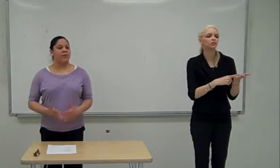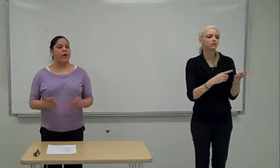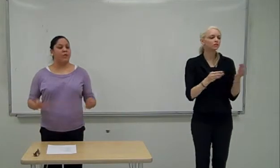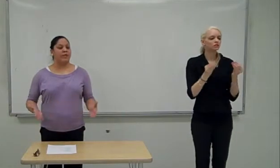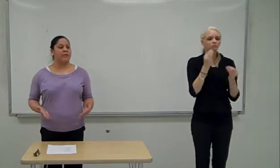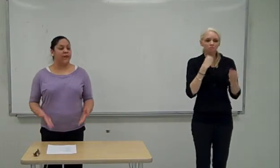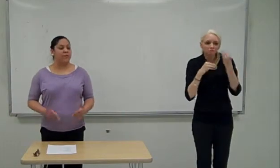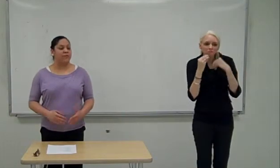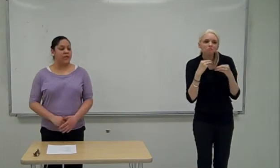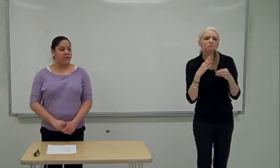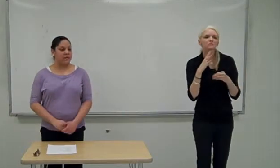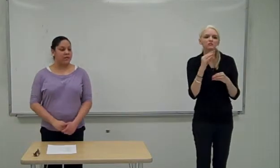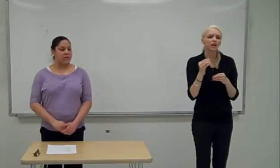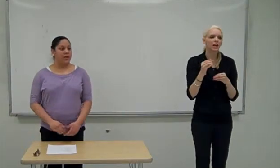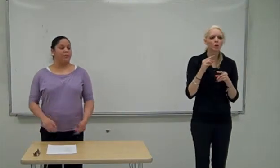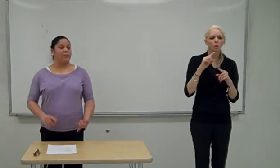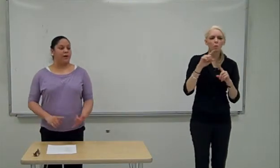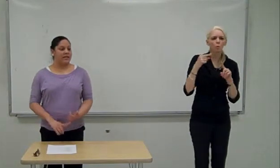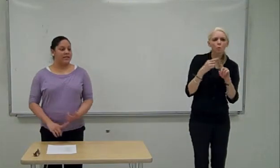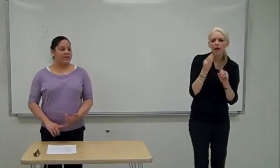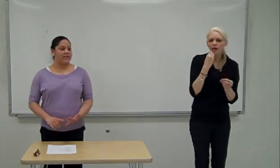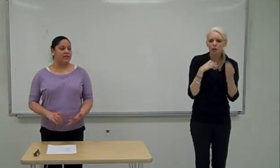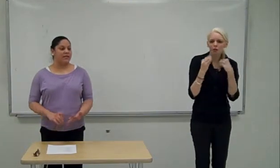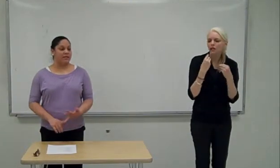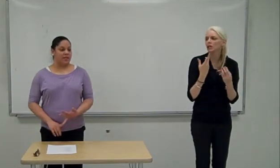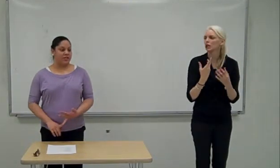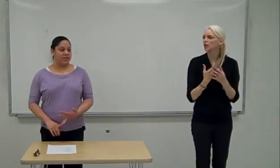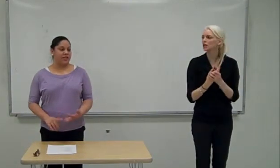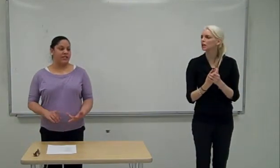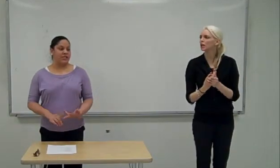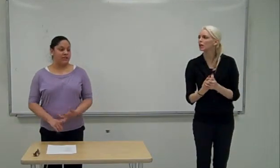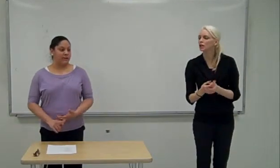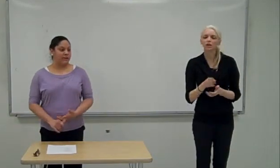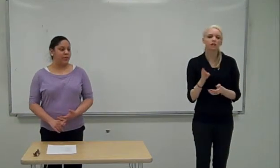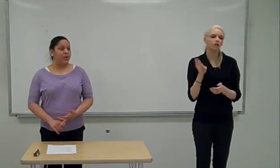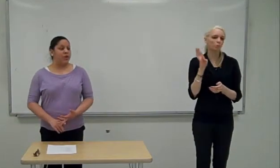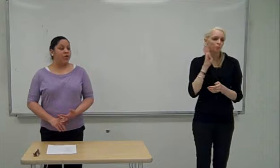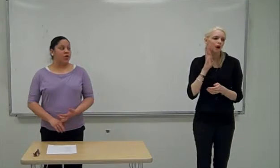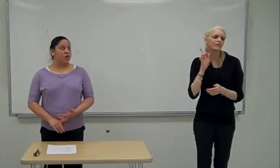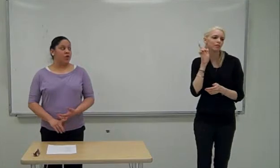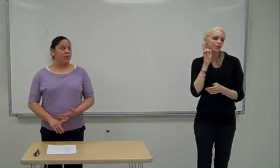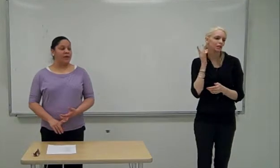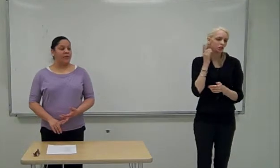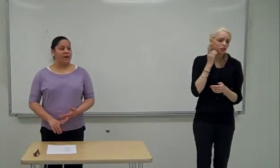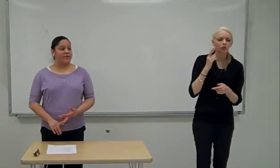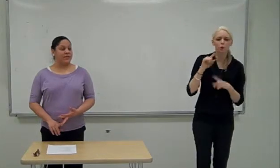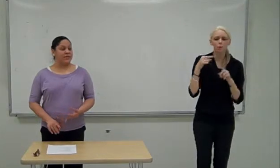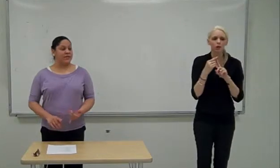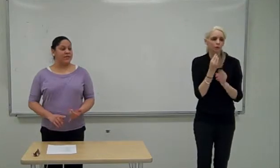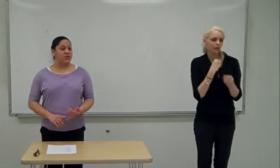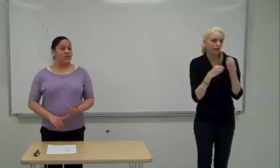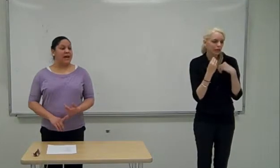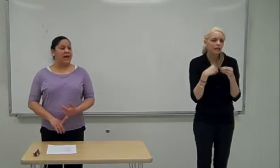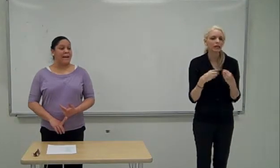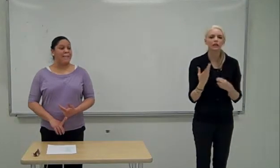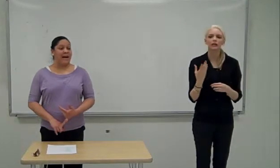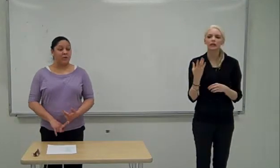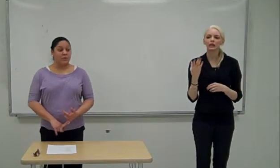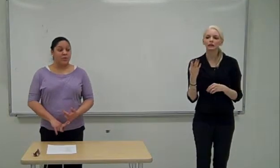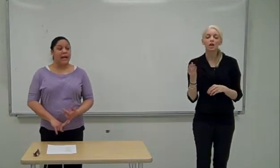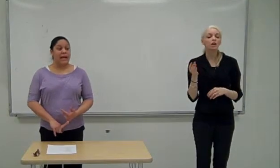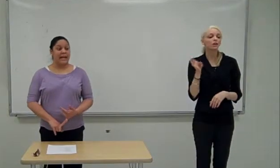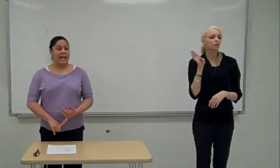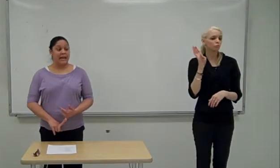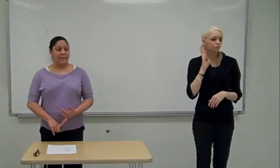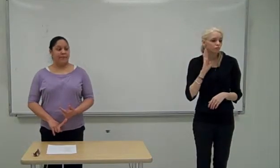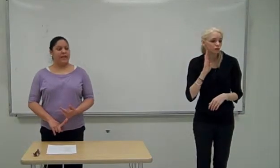know when to expect their meals for breakfast, lunch, and dinner. Normally, breakfast will be served at